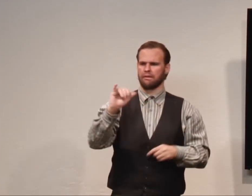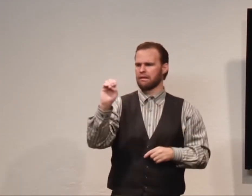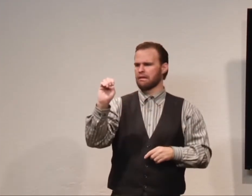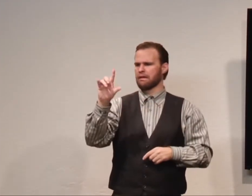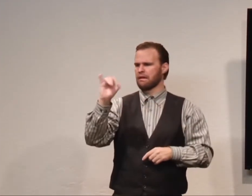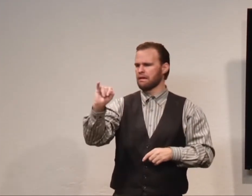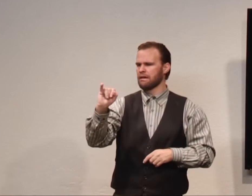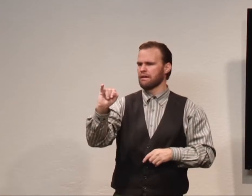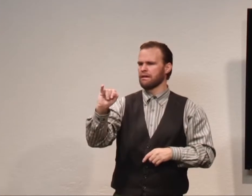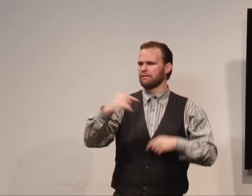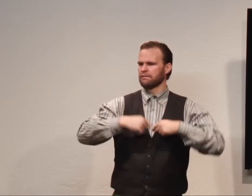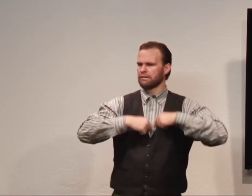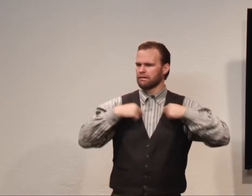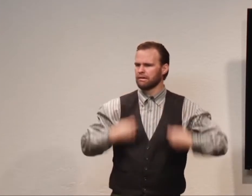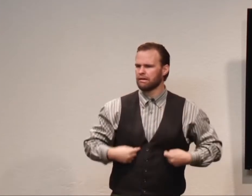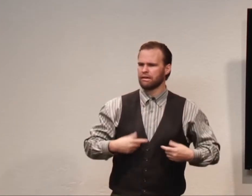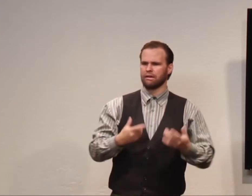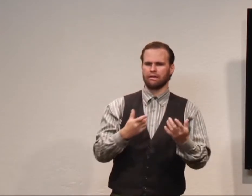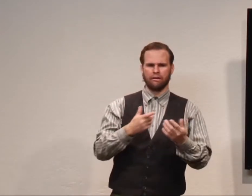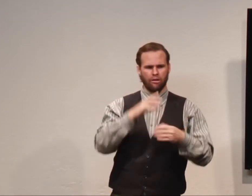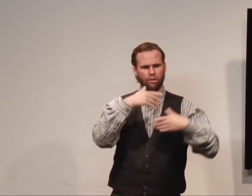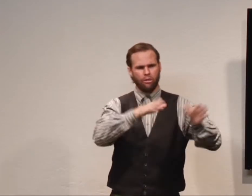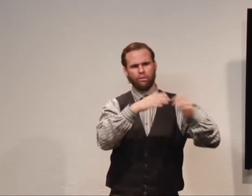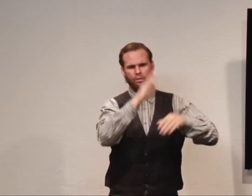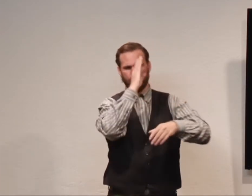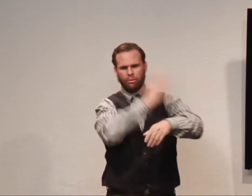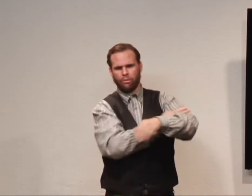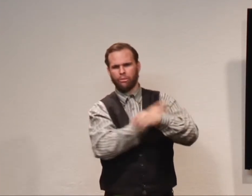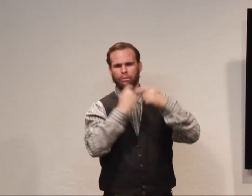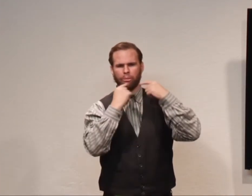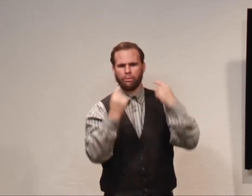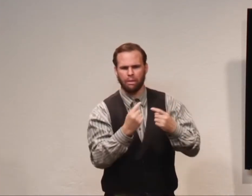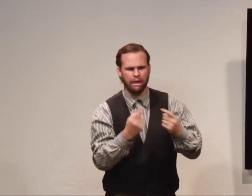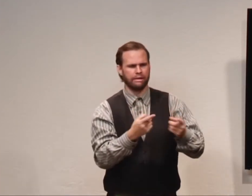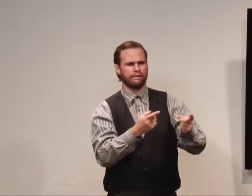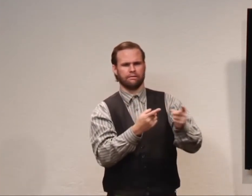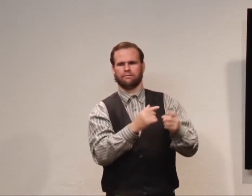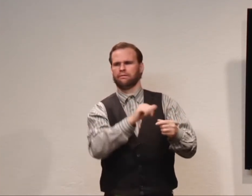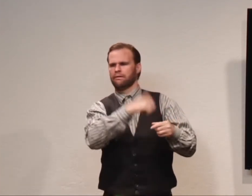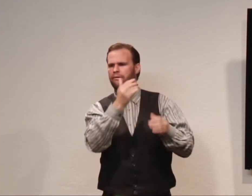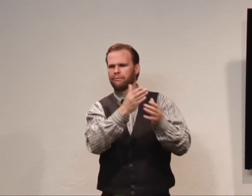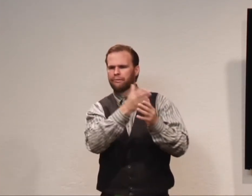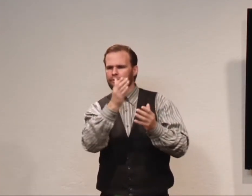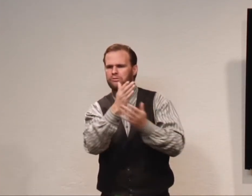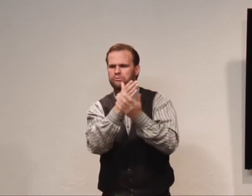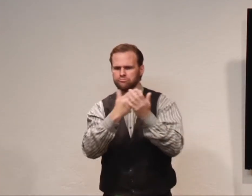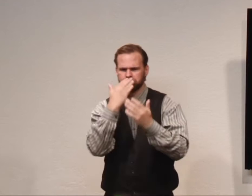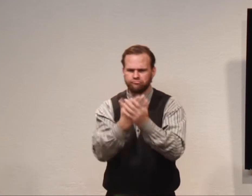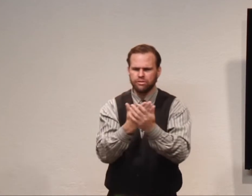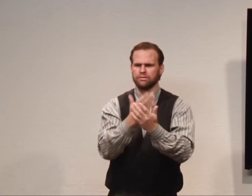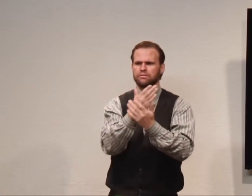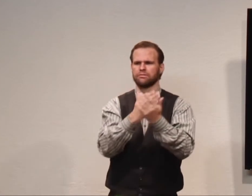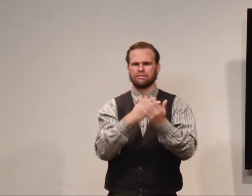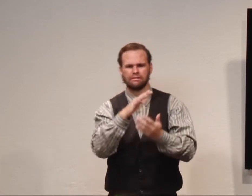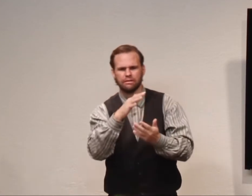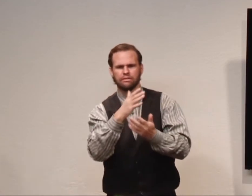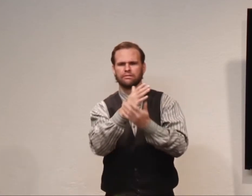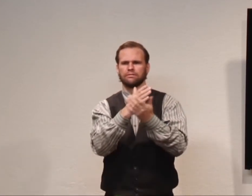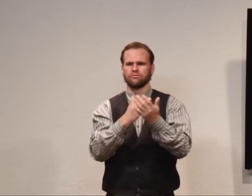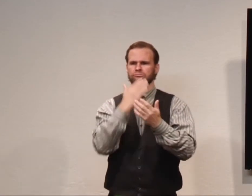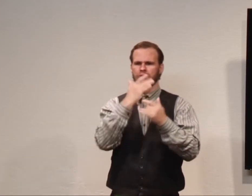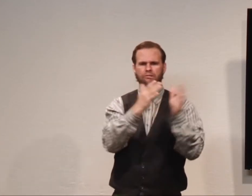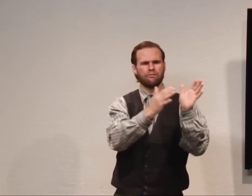sinned against God. We see the example of Eli, and his sons were doing sinful things, and he didn't try to stop